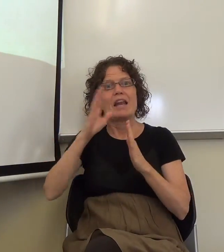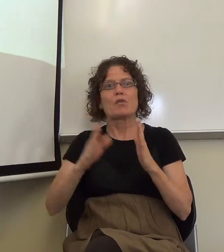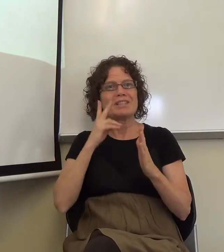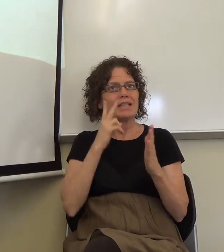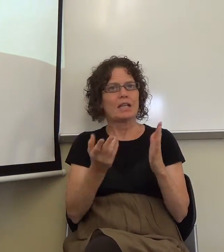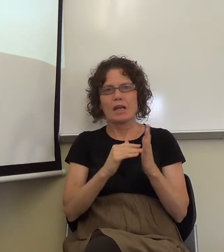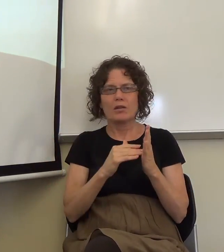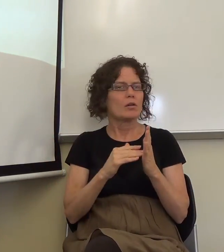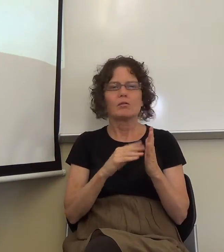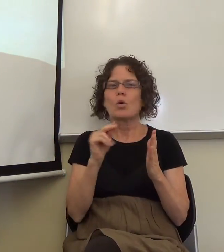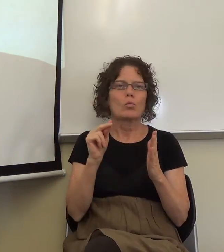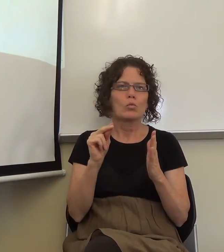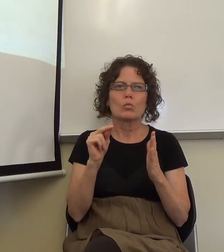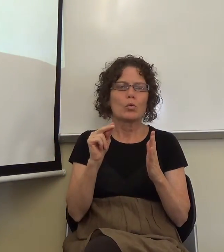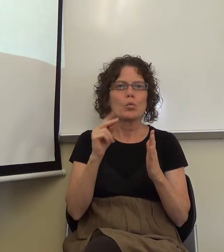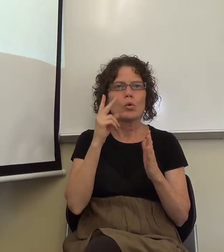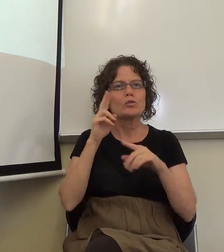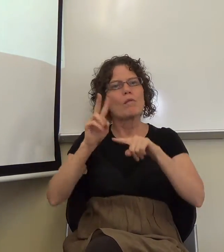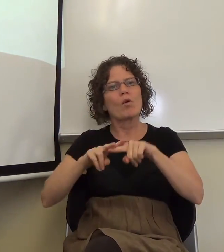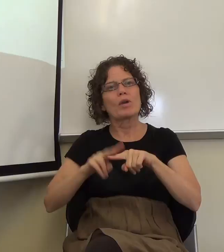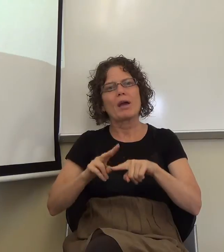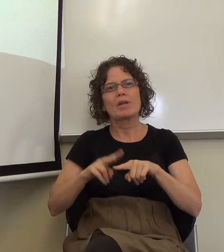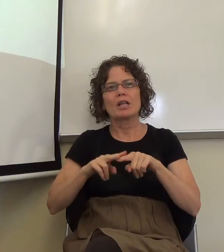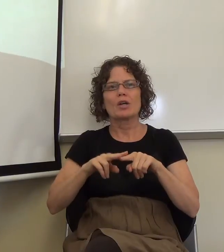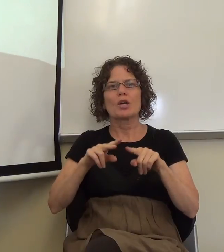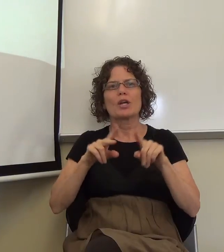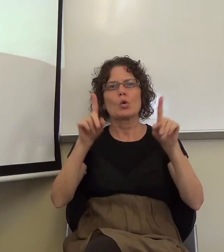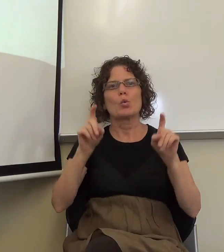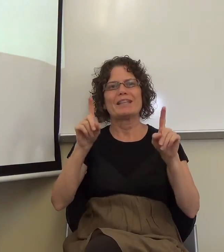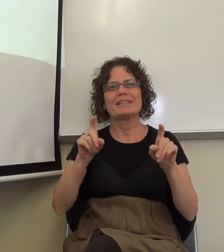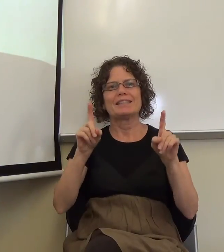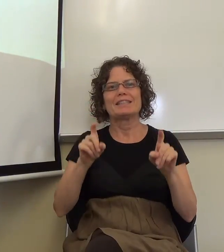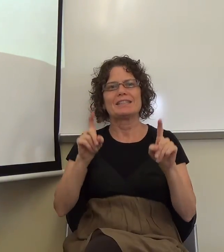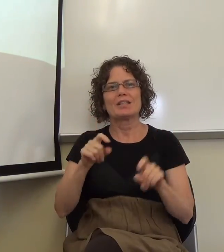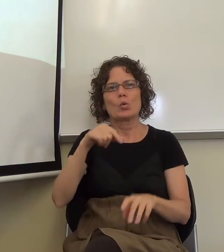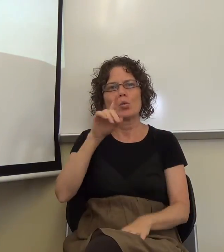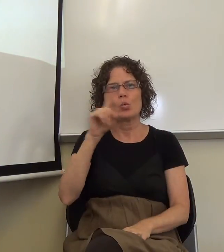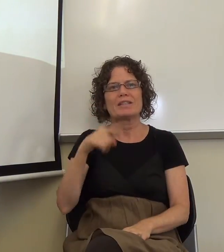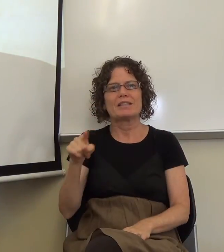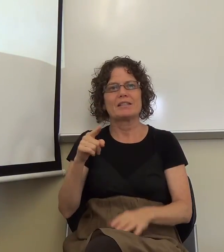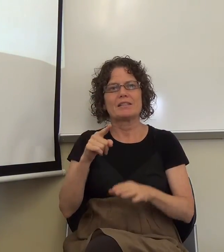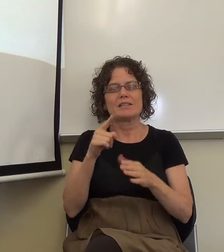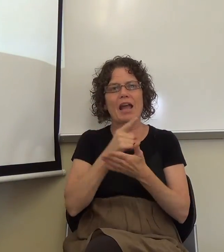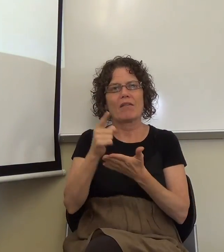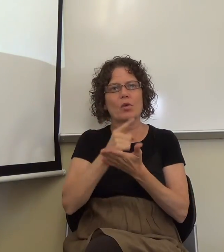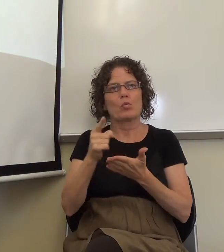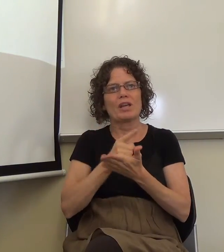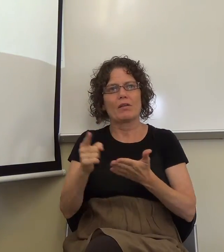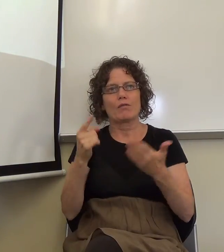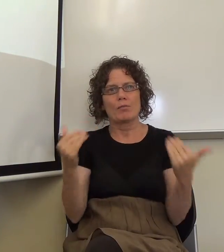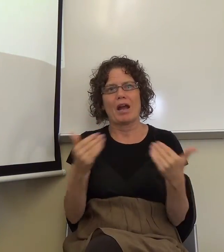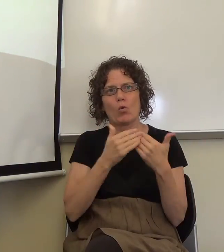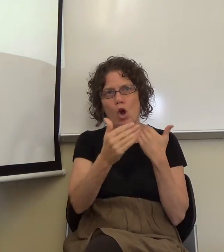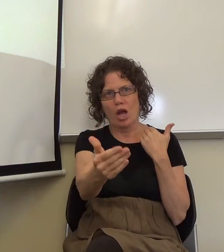this, we're gonna do vocabulary quizzes every week from here on in. What these homeworks are doing is